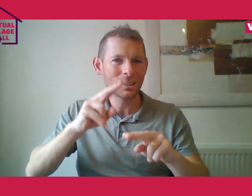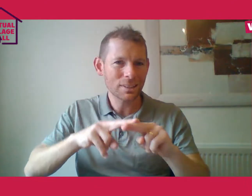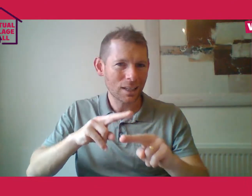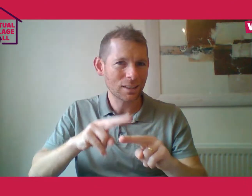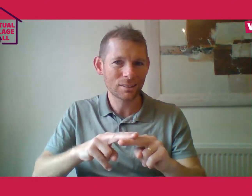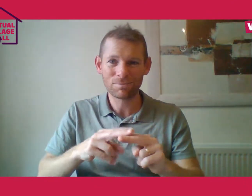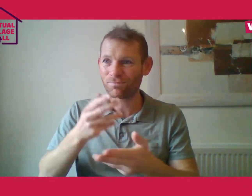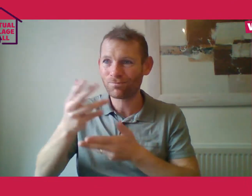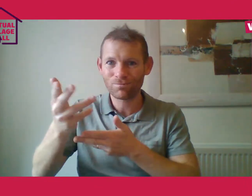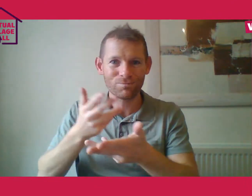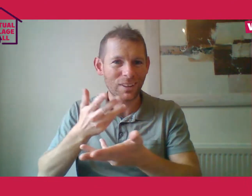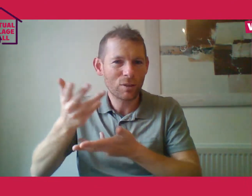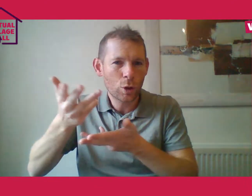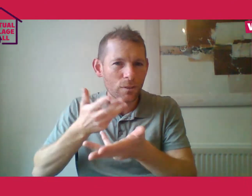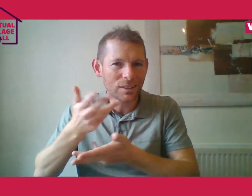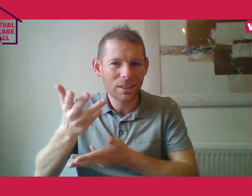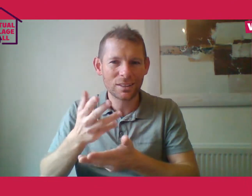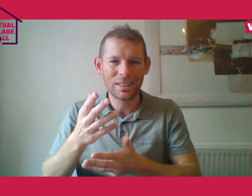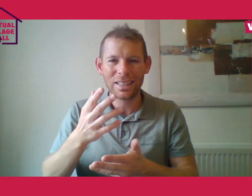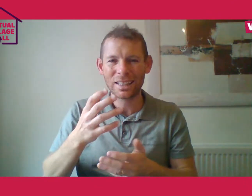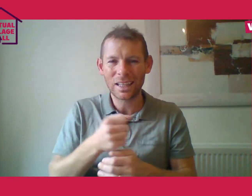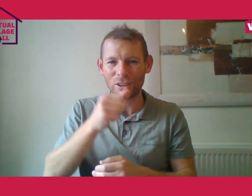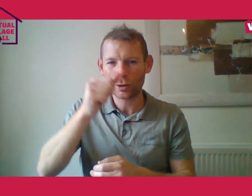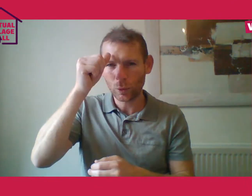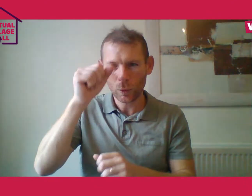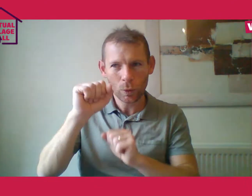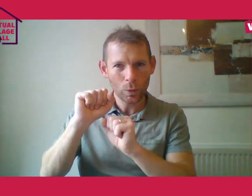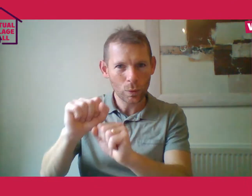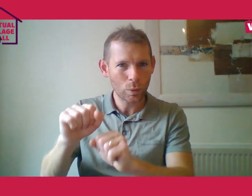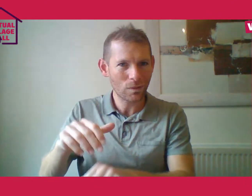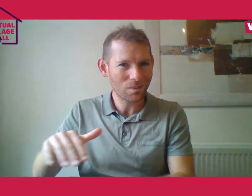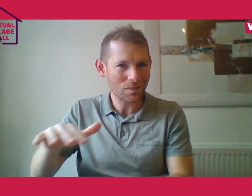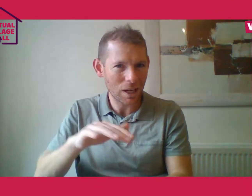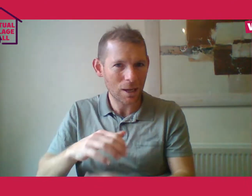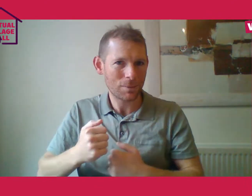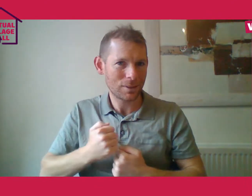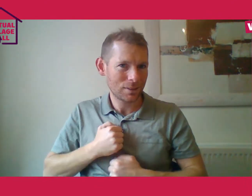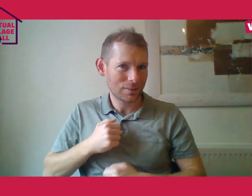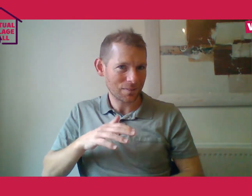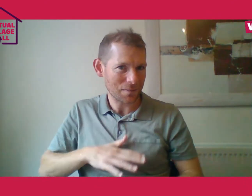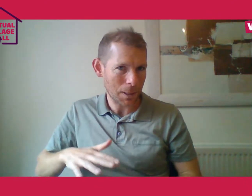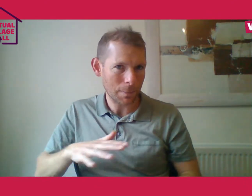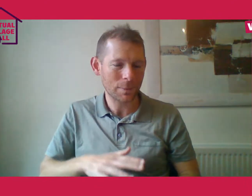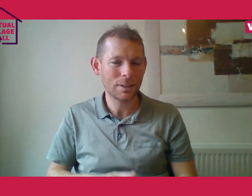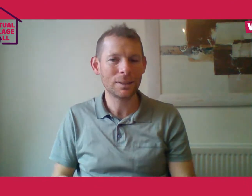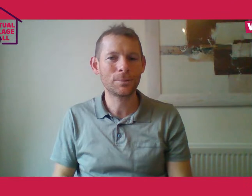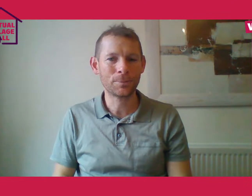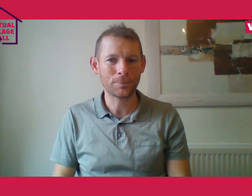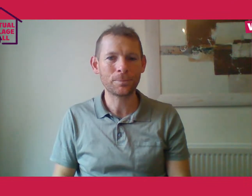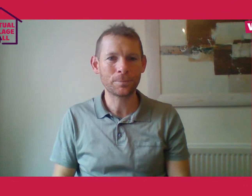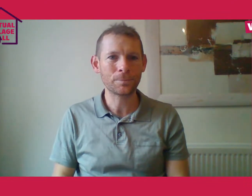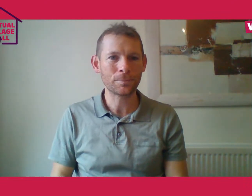and sisters, or you might want to talk about your parents and have a conversation and get to know each other's families. That's always